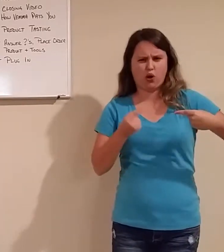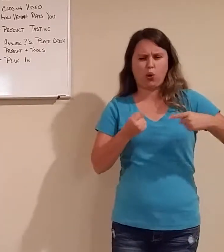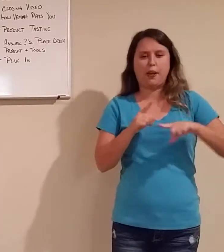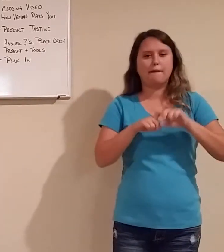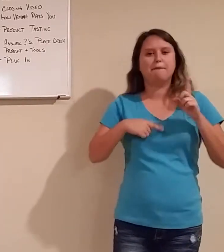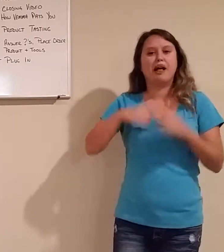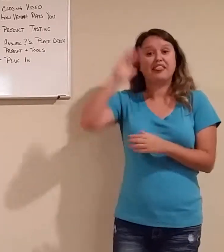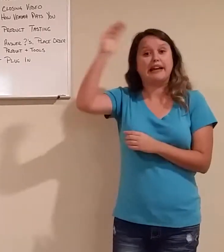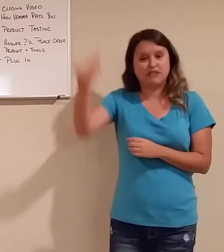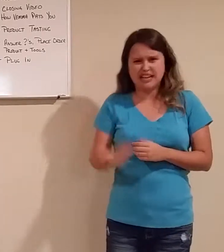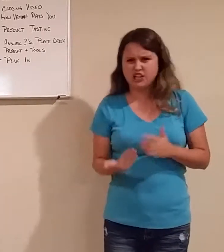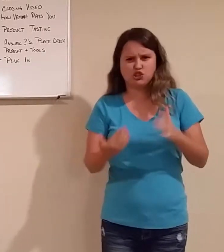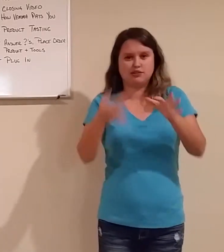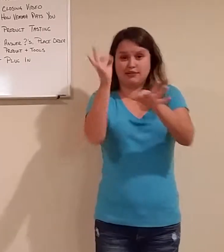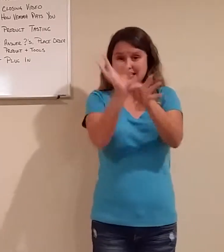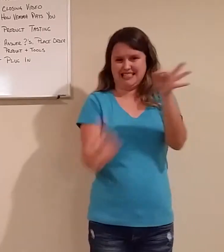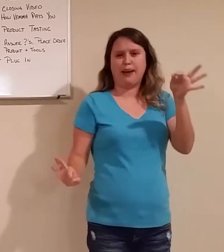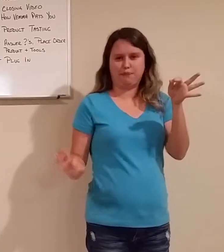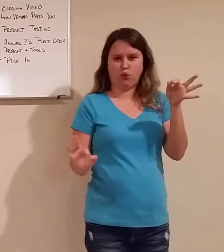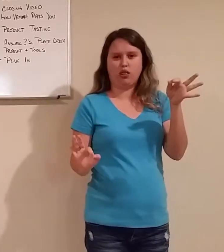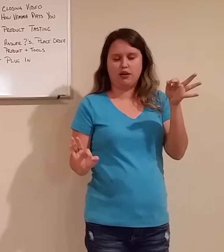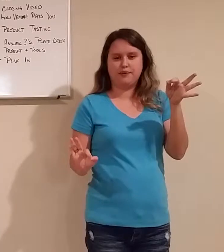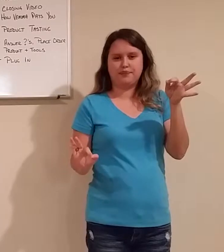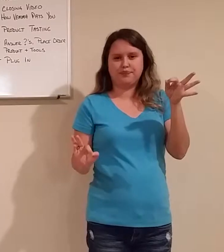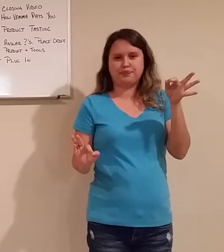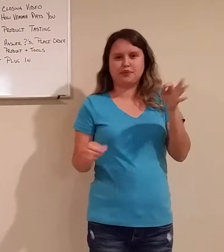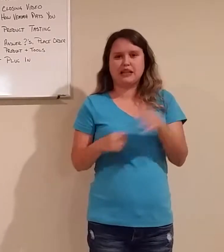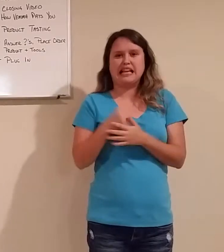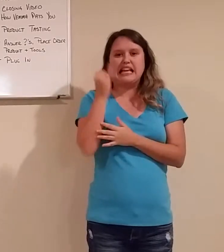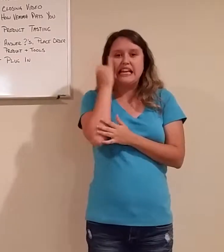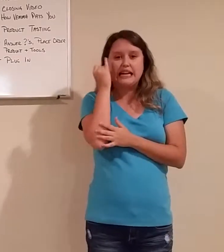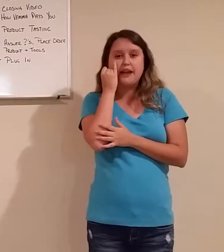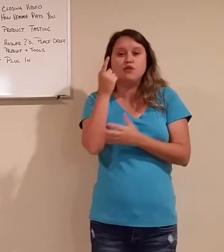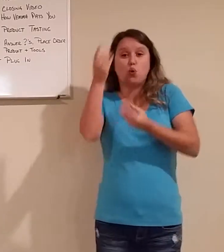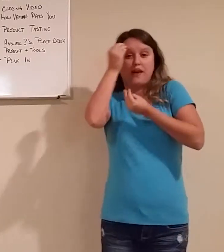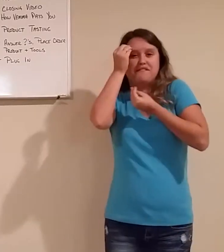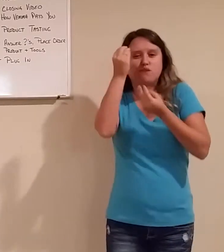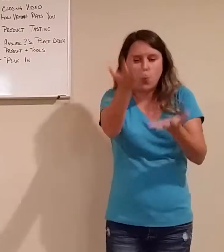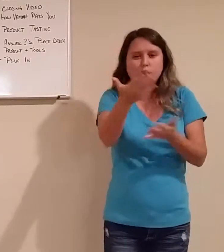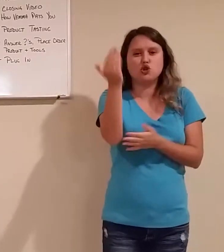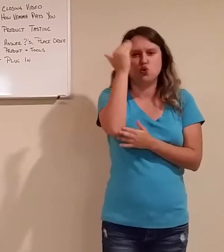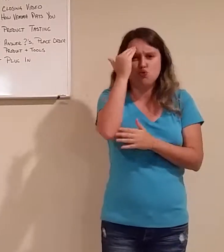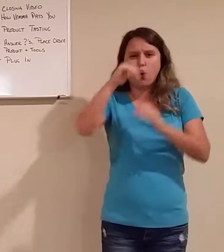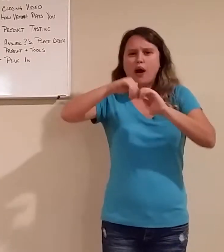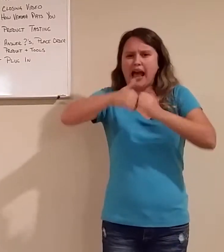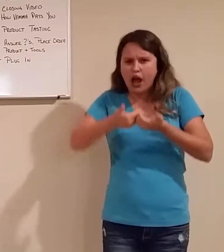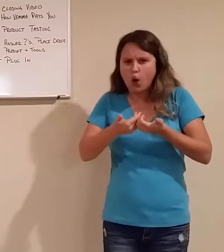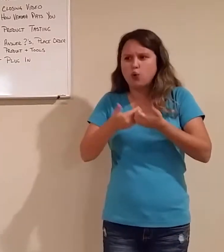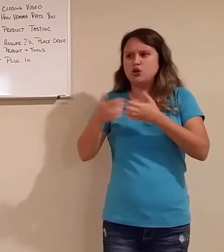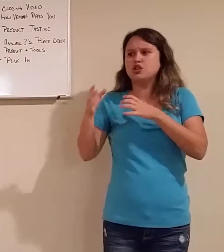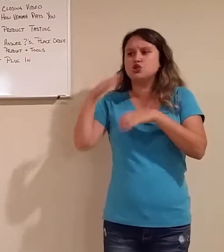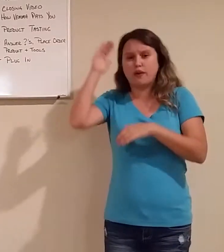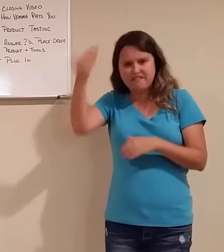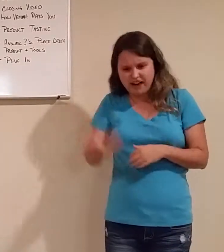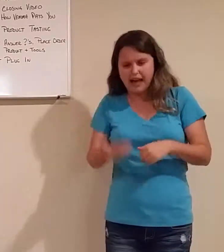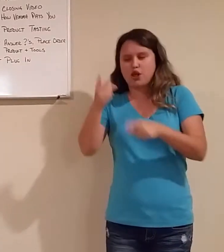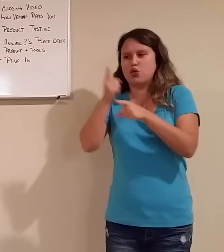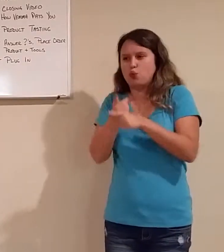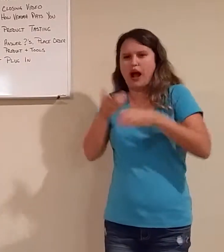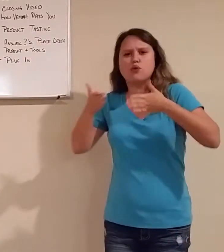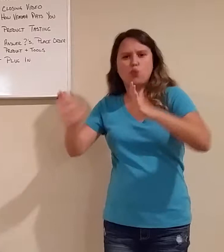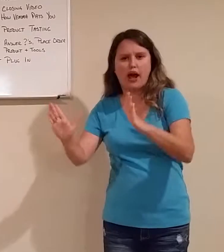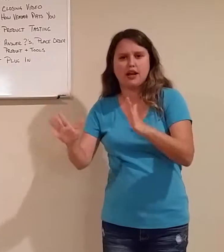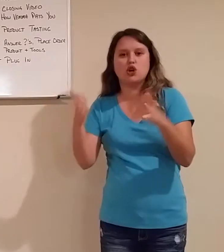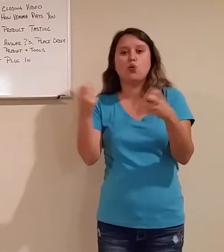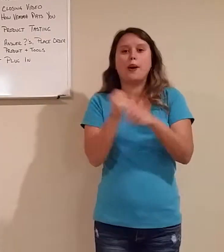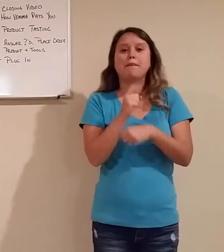is really very simple if you are informed on how to do it properly. We want to make sure when we